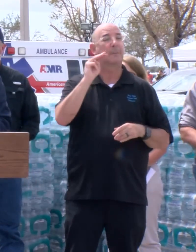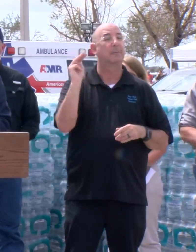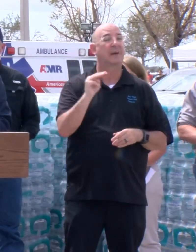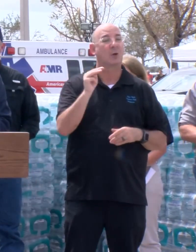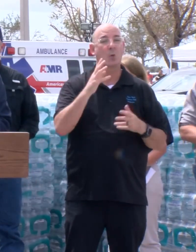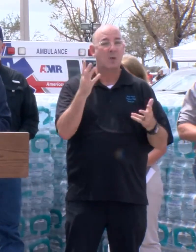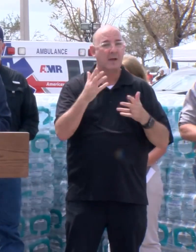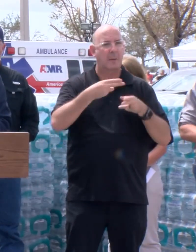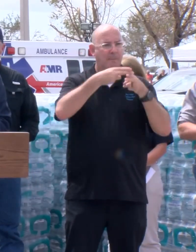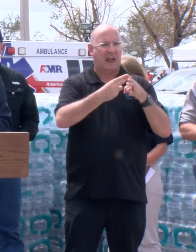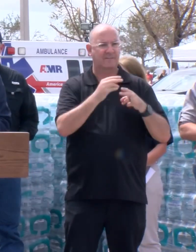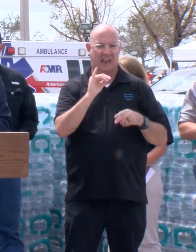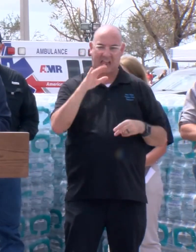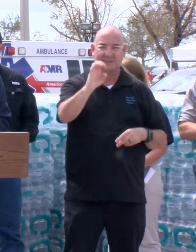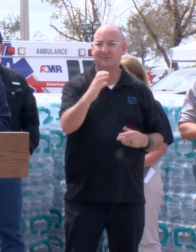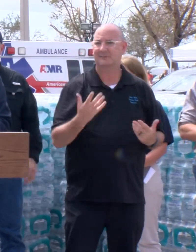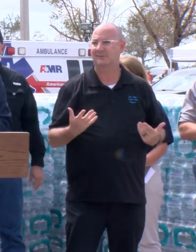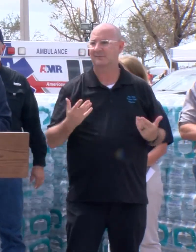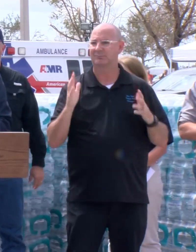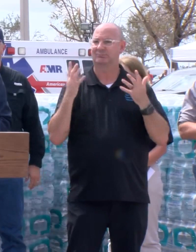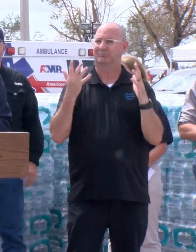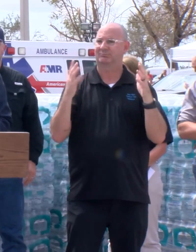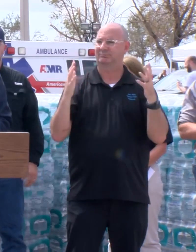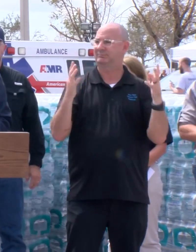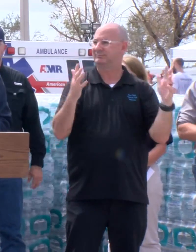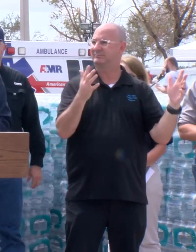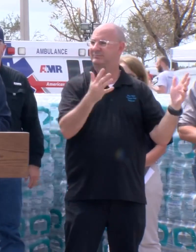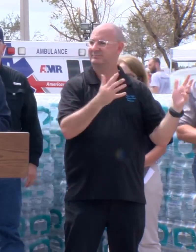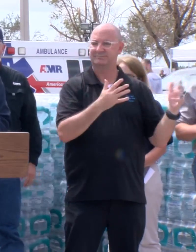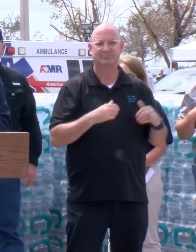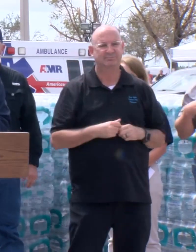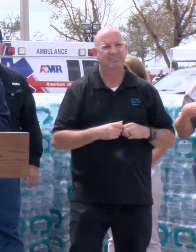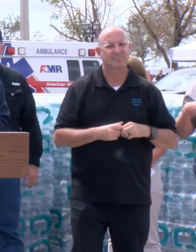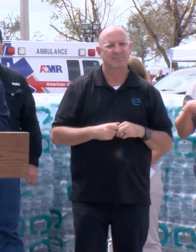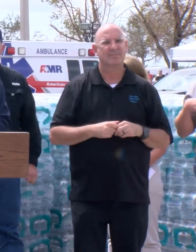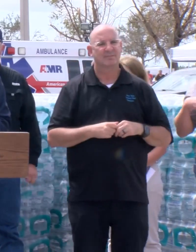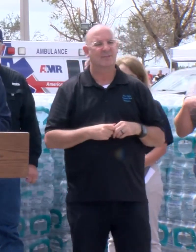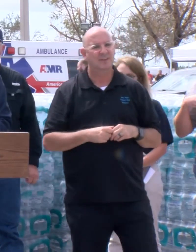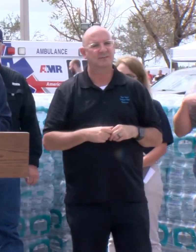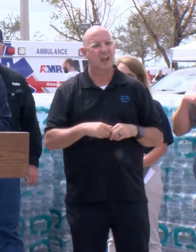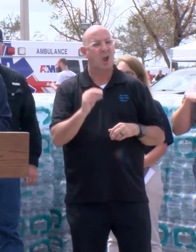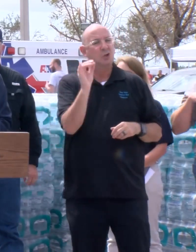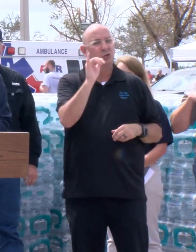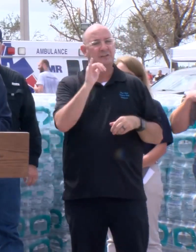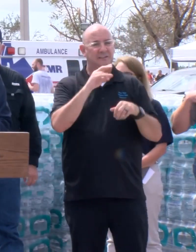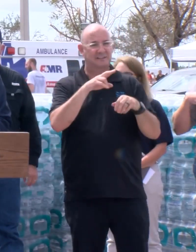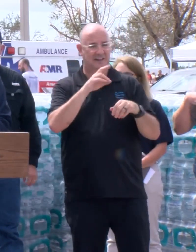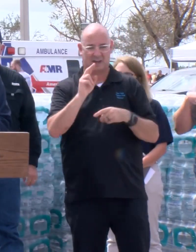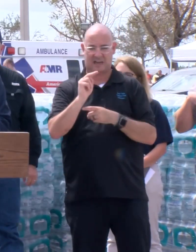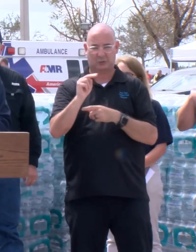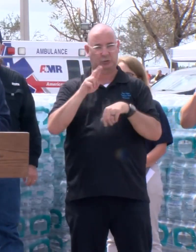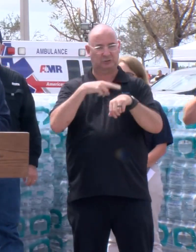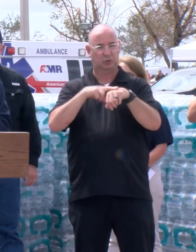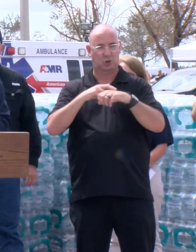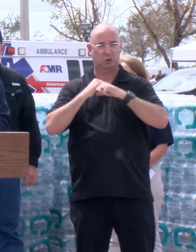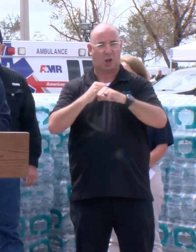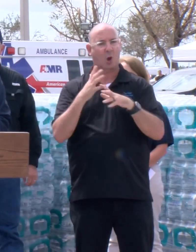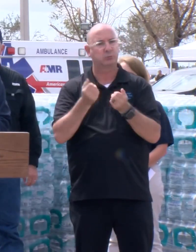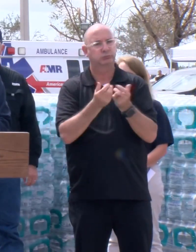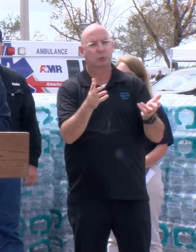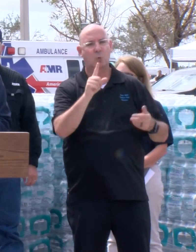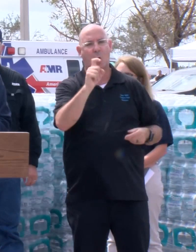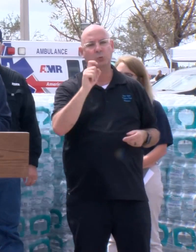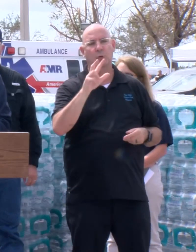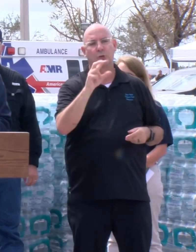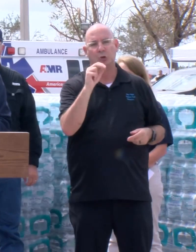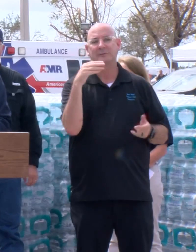of relief. Also, the National Guard has handed out 130,000 blue tarps. Now,